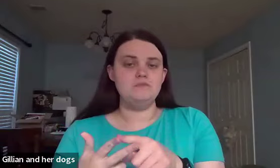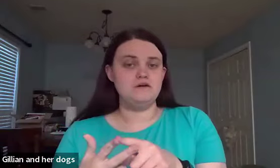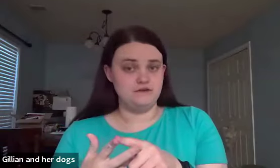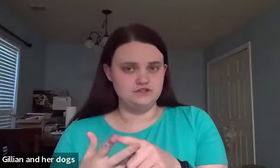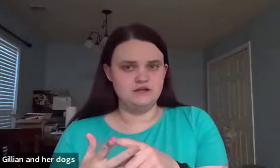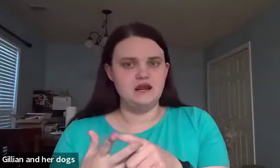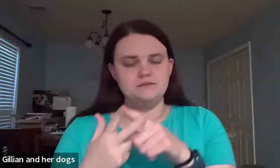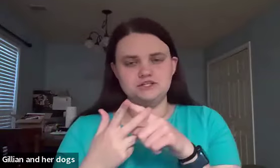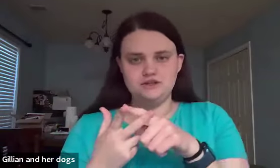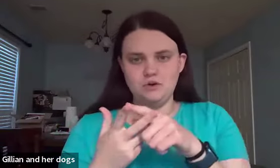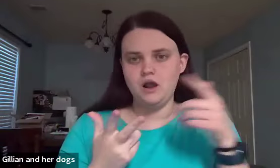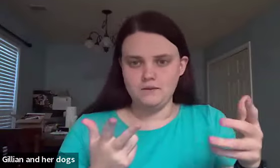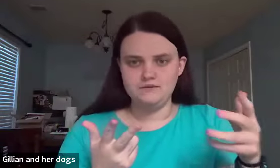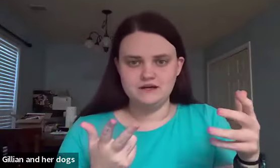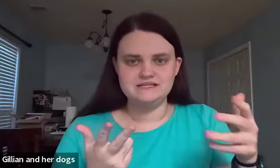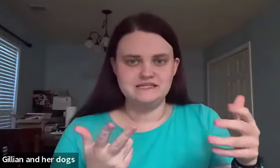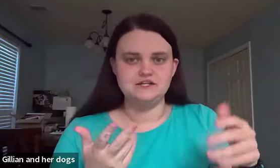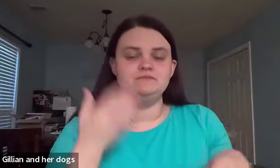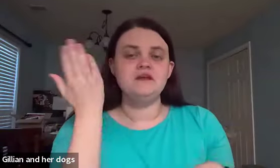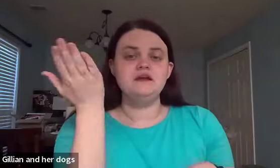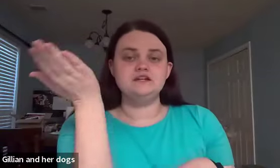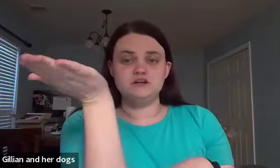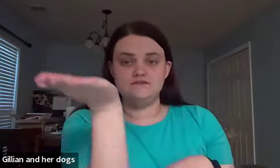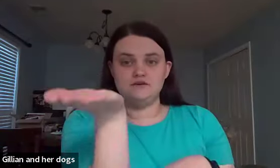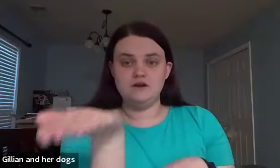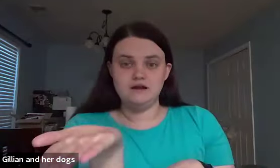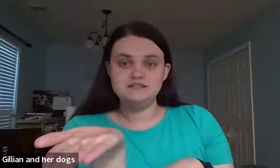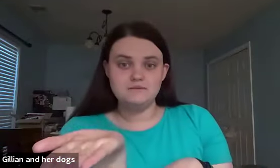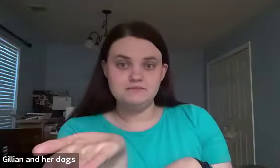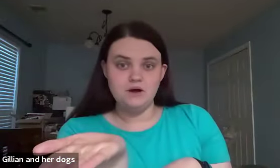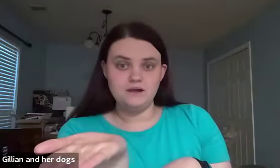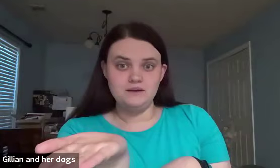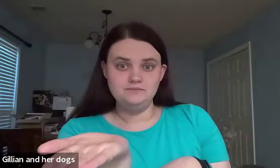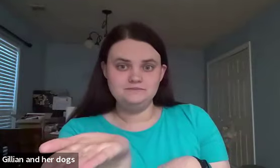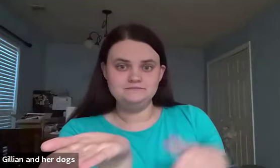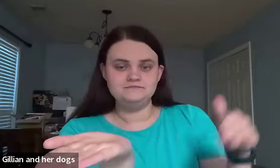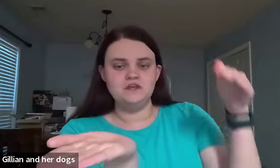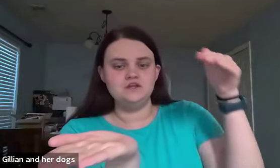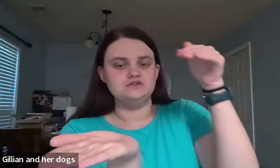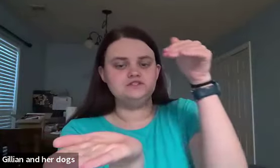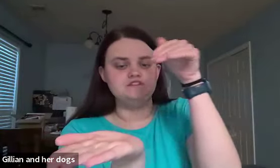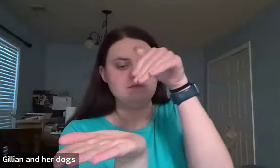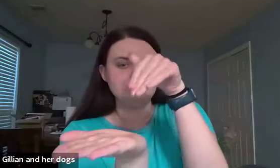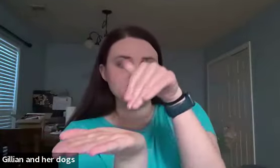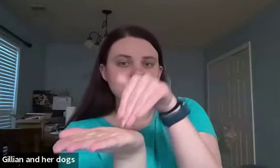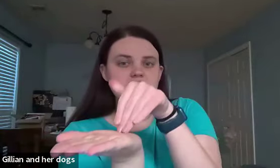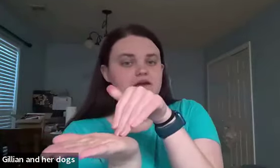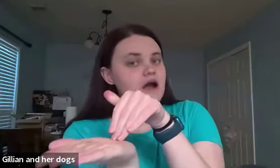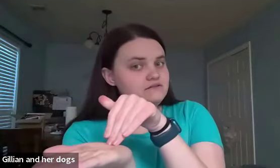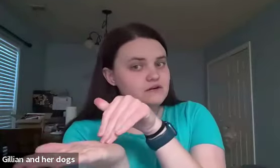The first one, I'm going to show you the more common one I see here, is you're going to have your non-dominant palm up. Your dominant's going to come in kind of like